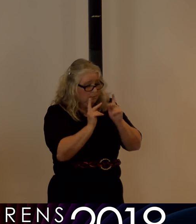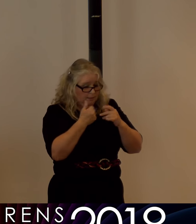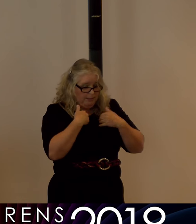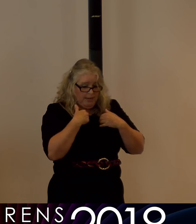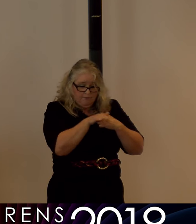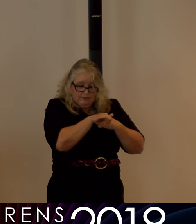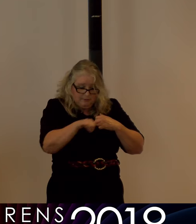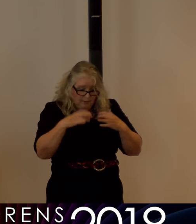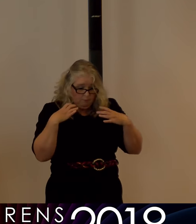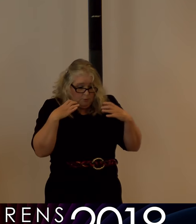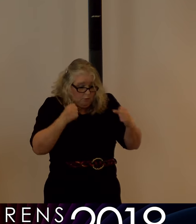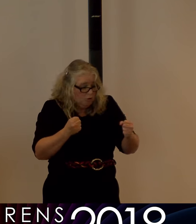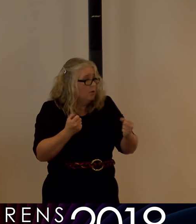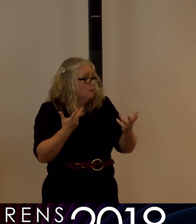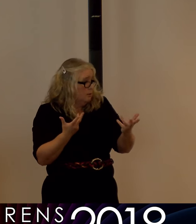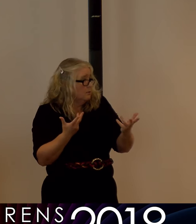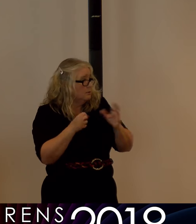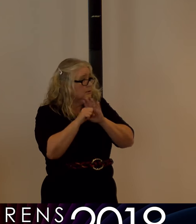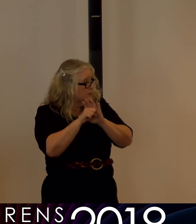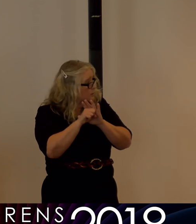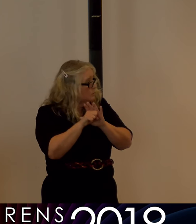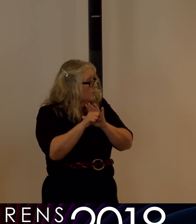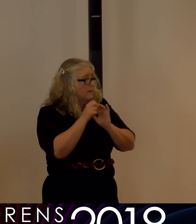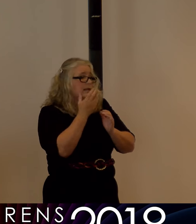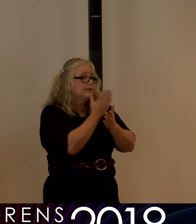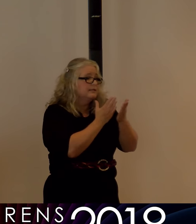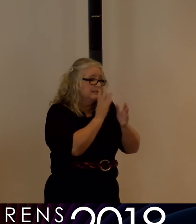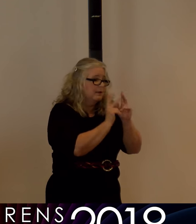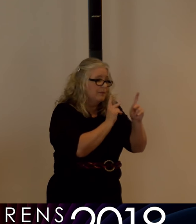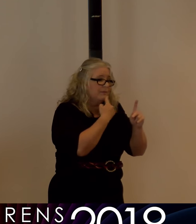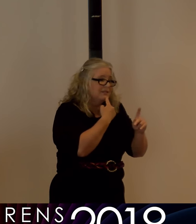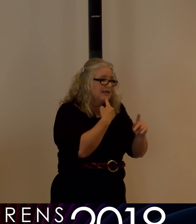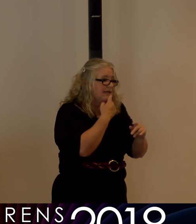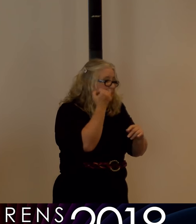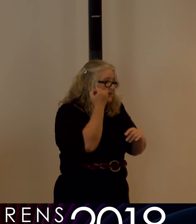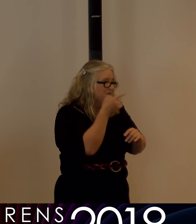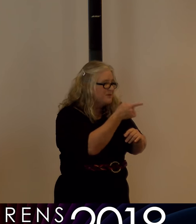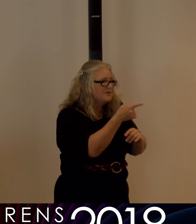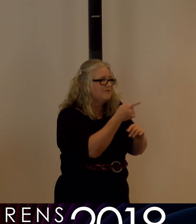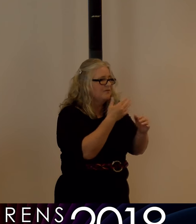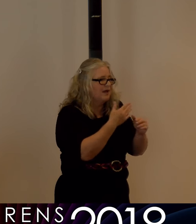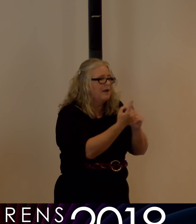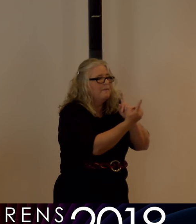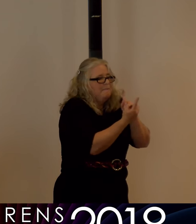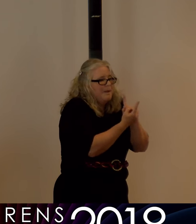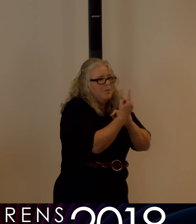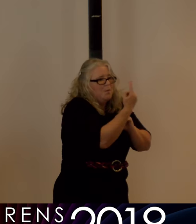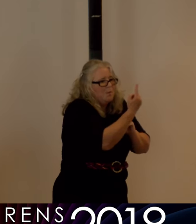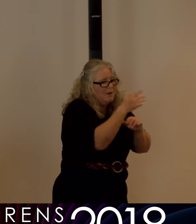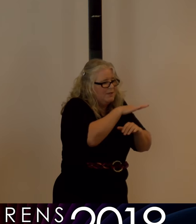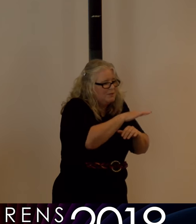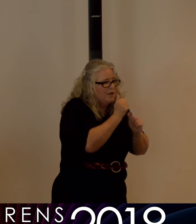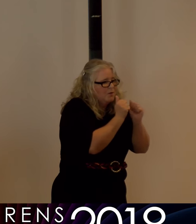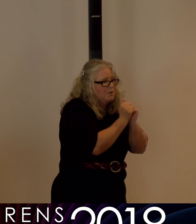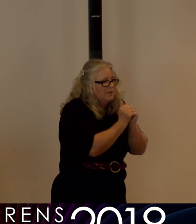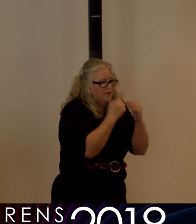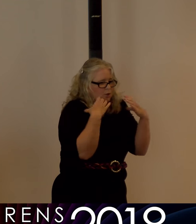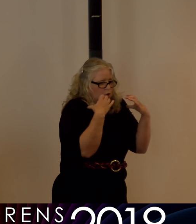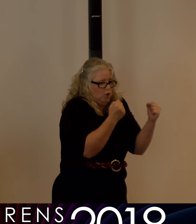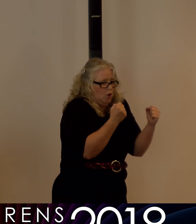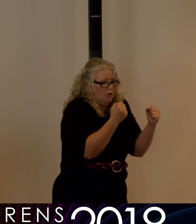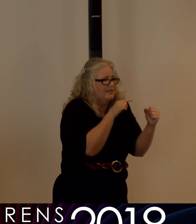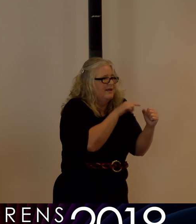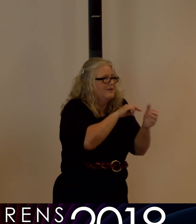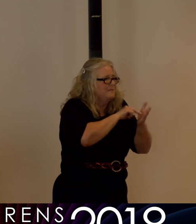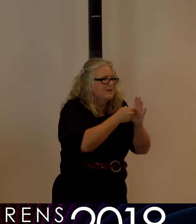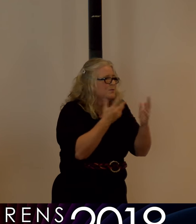condition. So, like some people will say, if you've met a child with CHARGE syndrome, you've met a child with CHARGE syndrome. You can't really compare